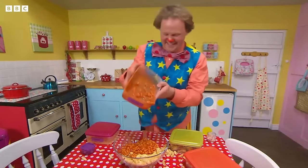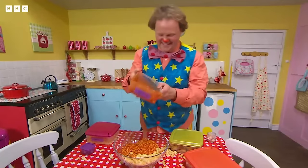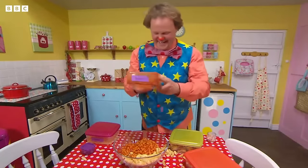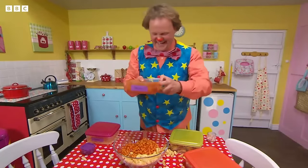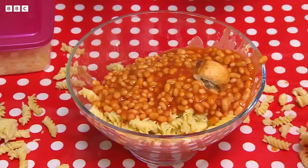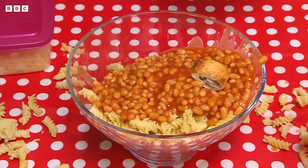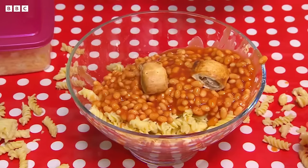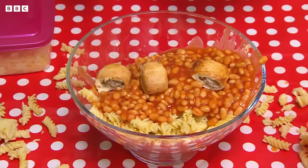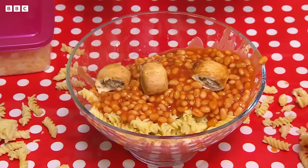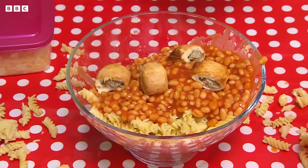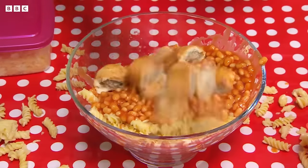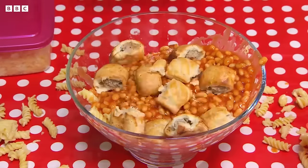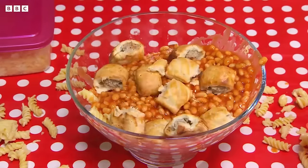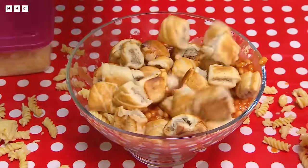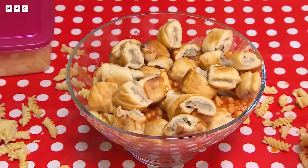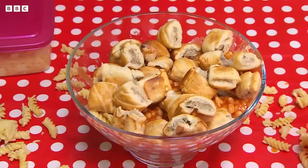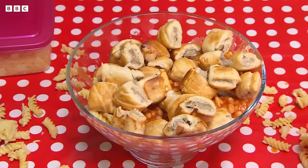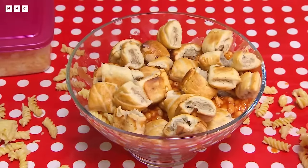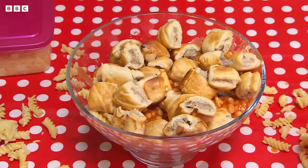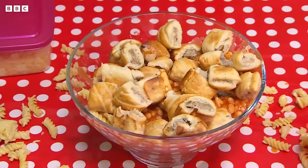Beans! Sausage rolls!